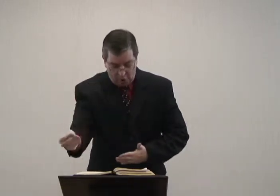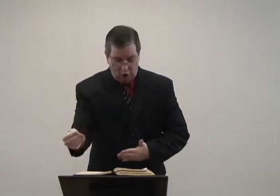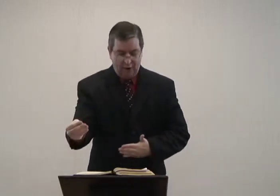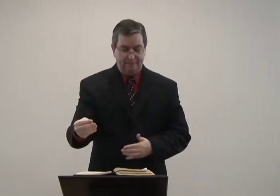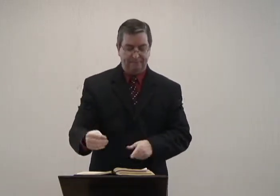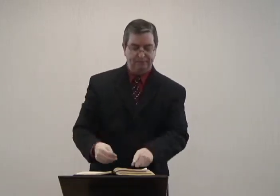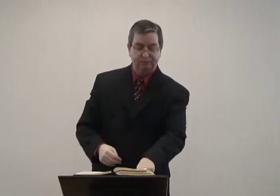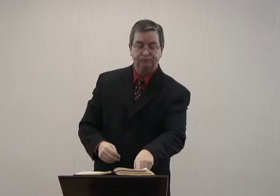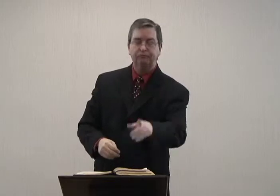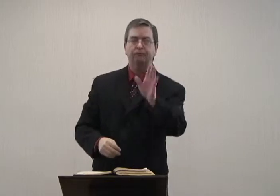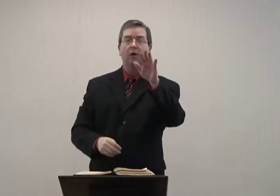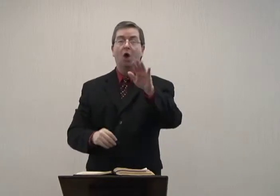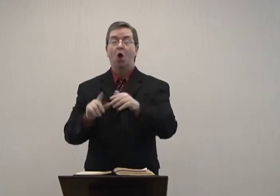Oh.